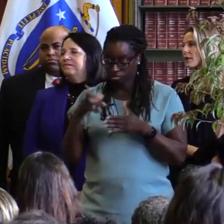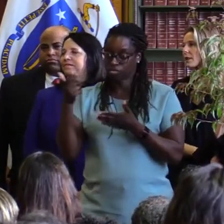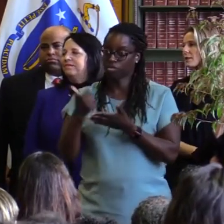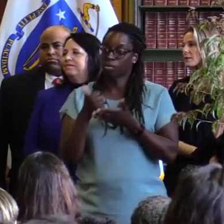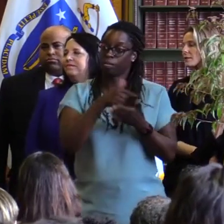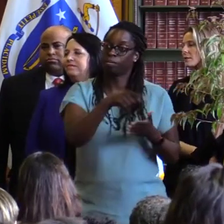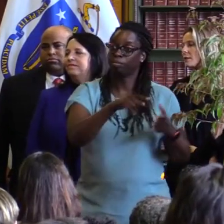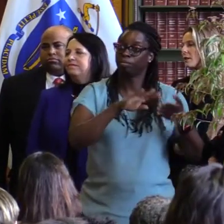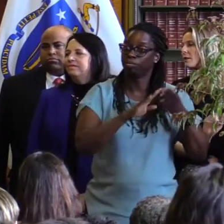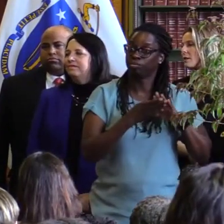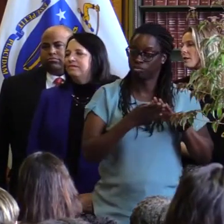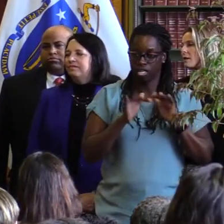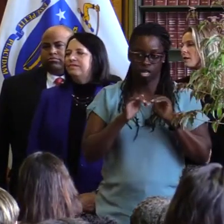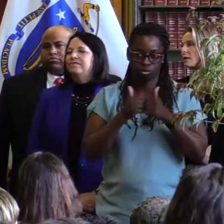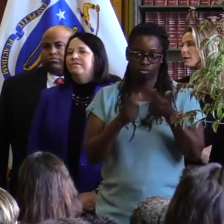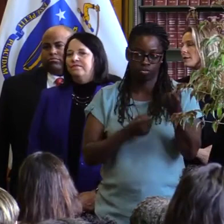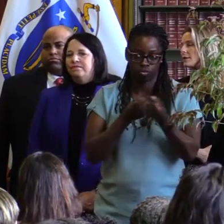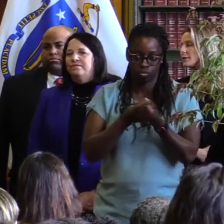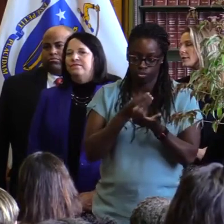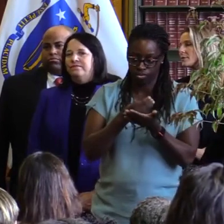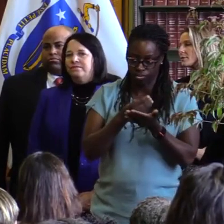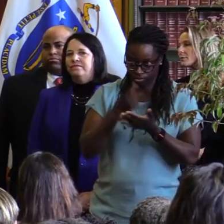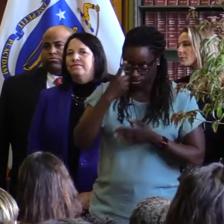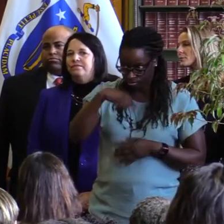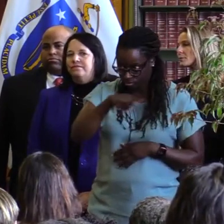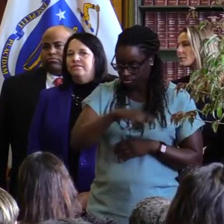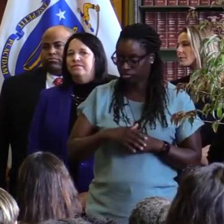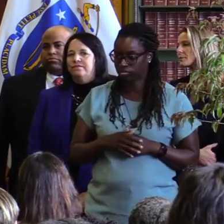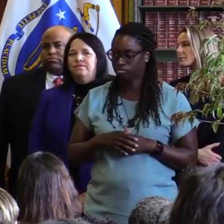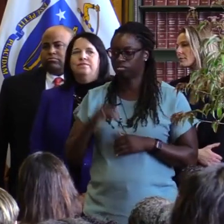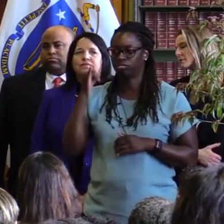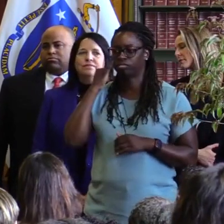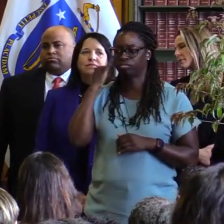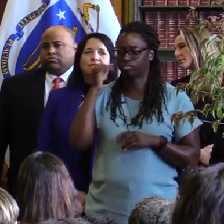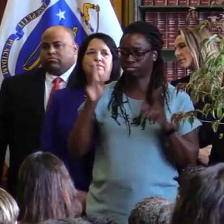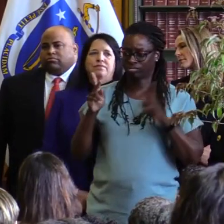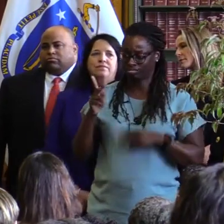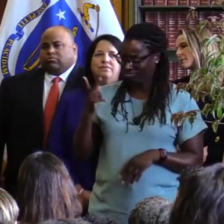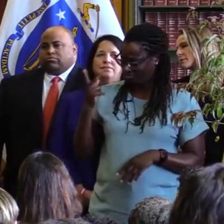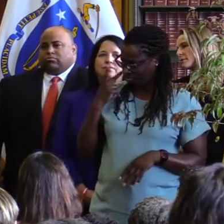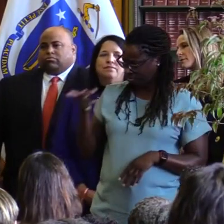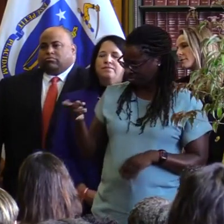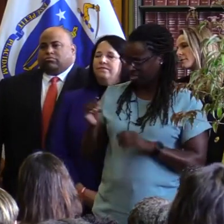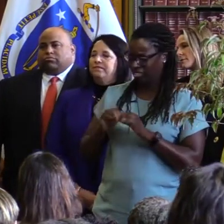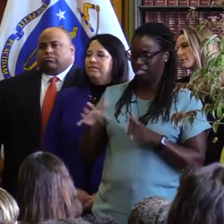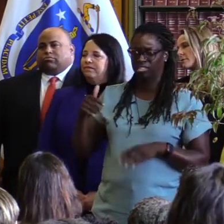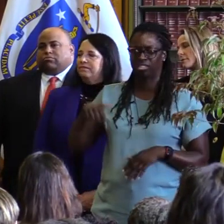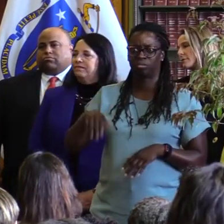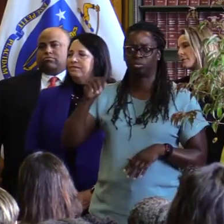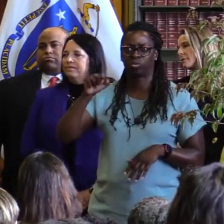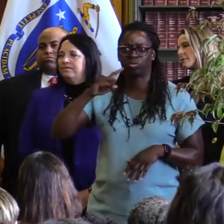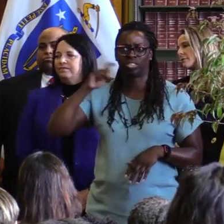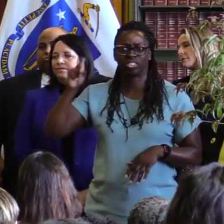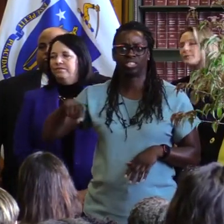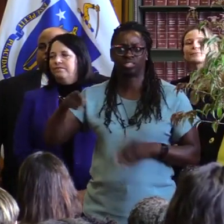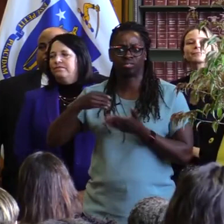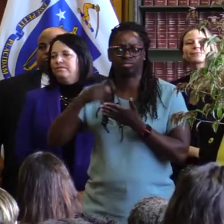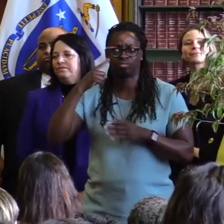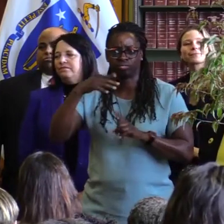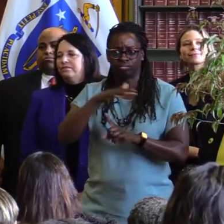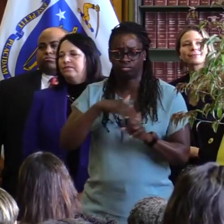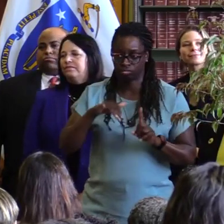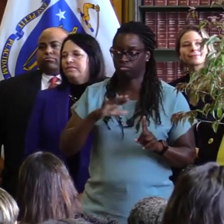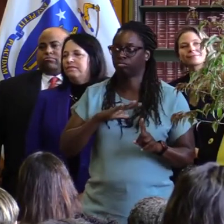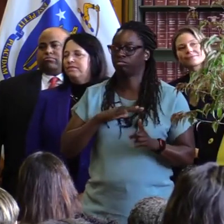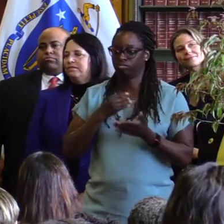hot area. People see the need for this as a really wise strategic investment. So this is the way it's going to work. To